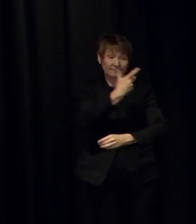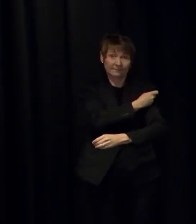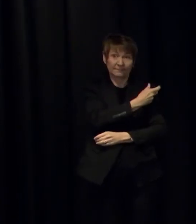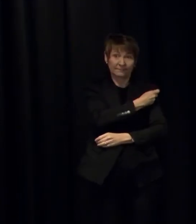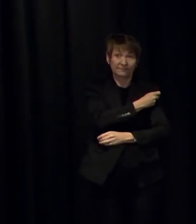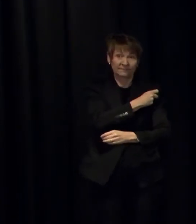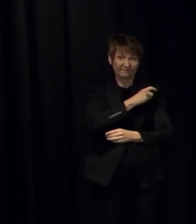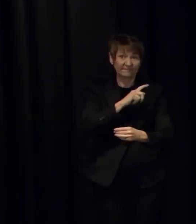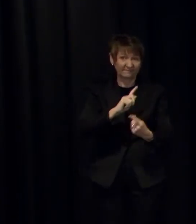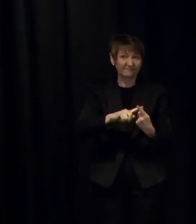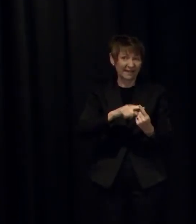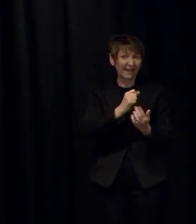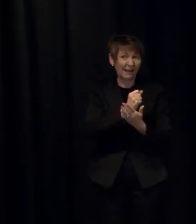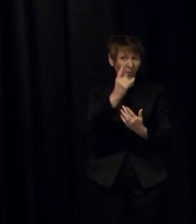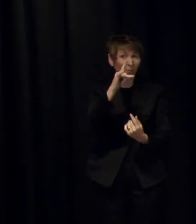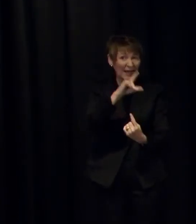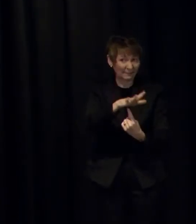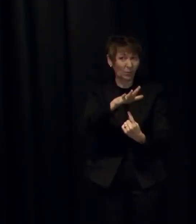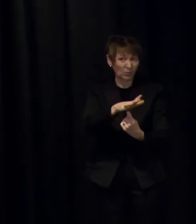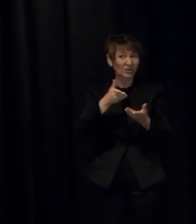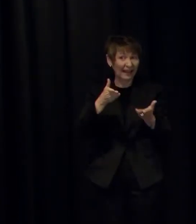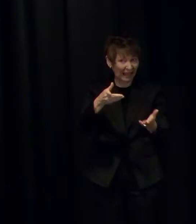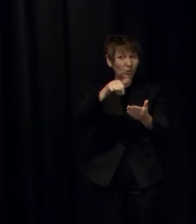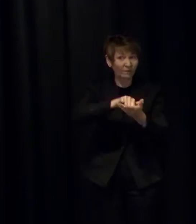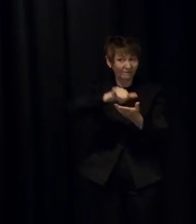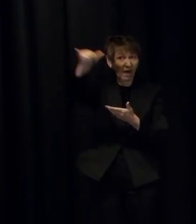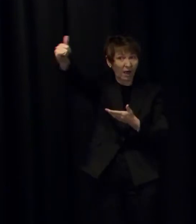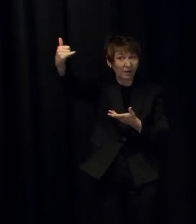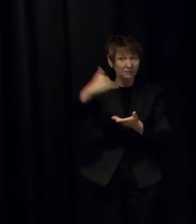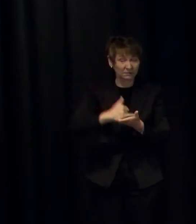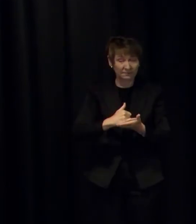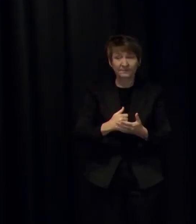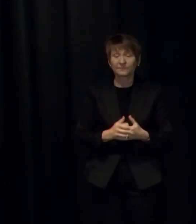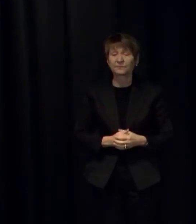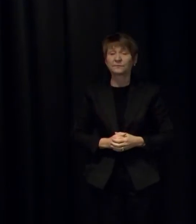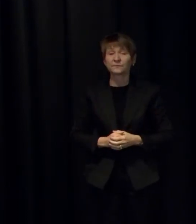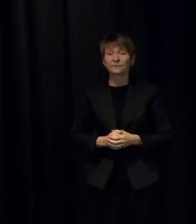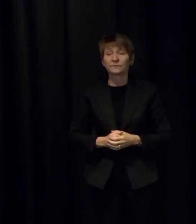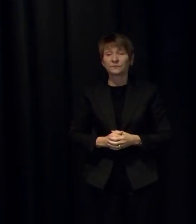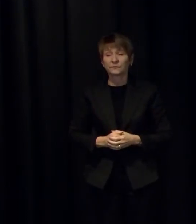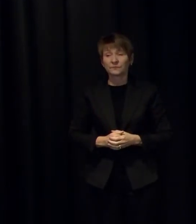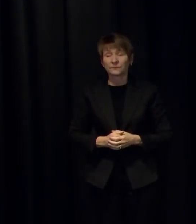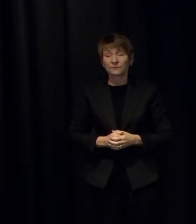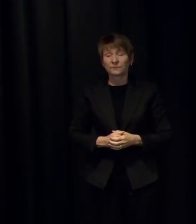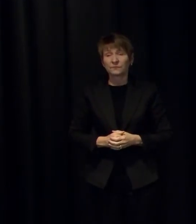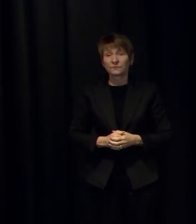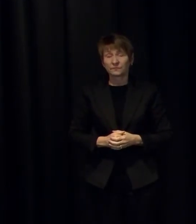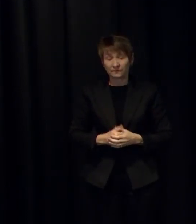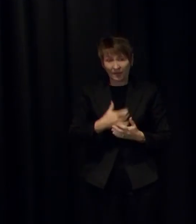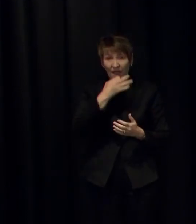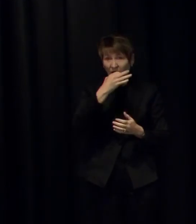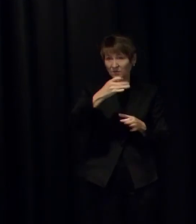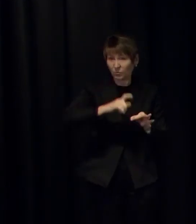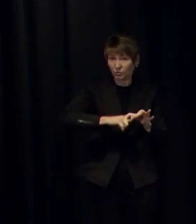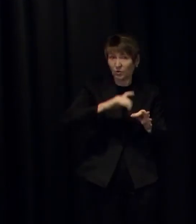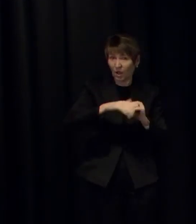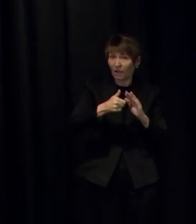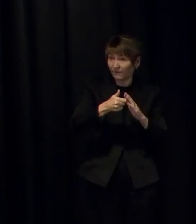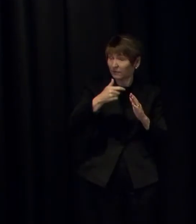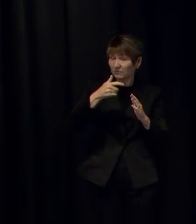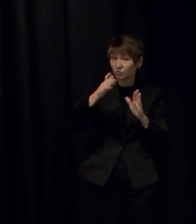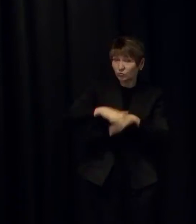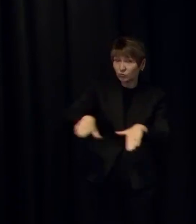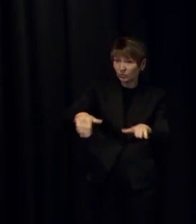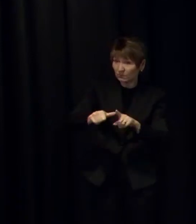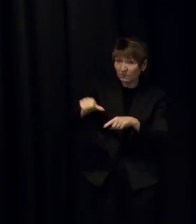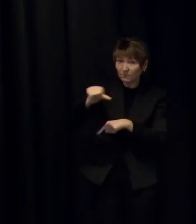happening there? You can certainly try. I don't have it in front of me. The only change, right? It's